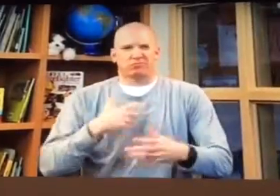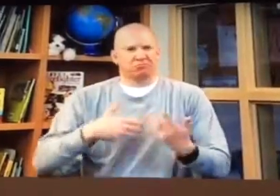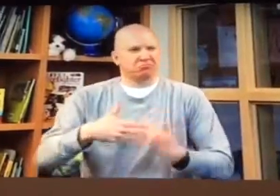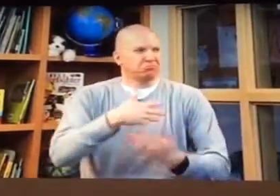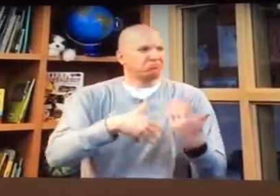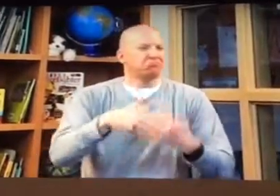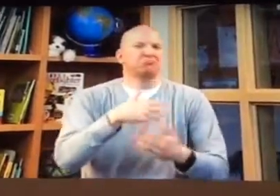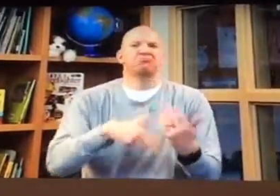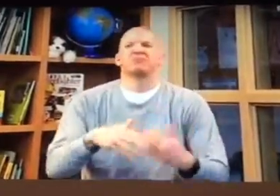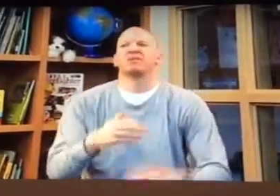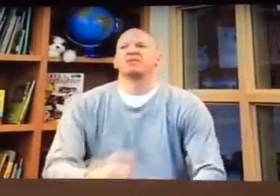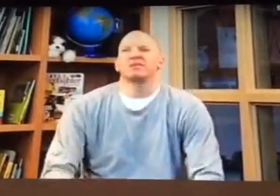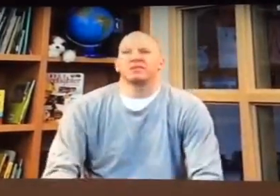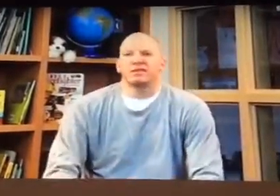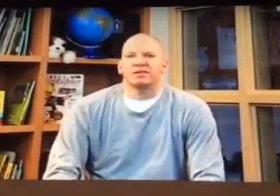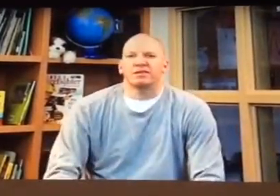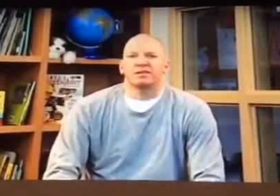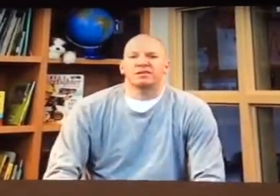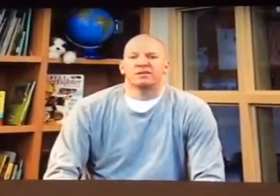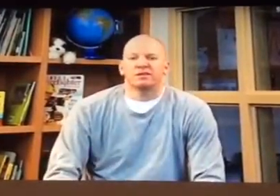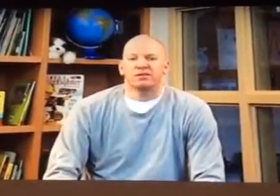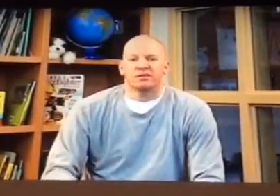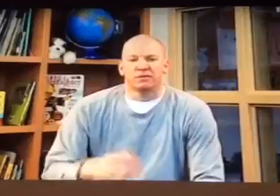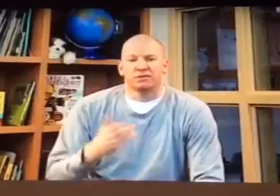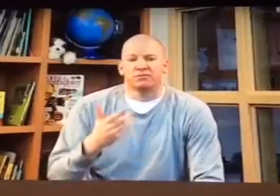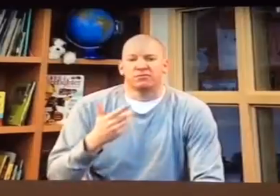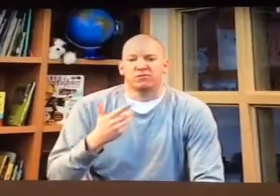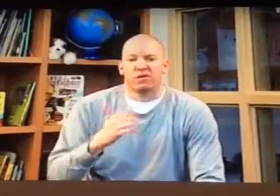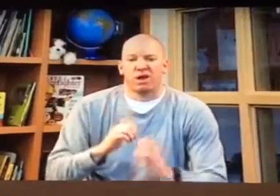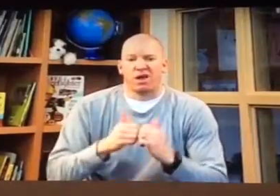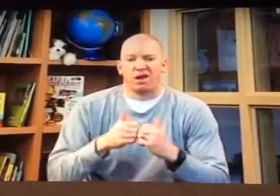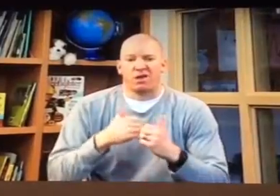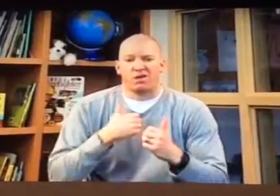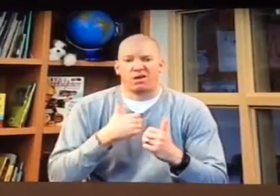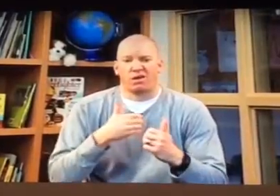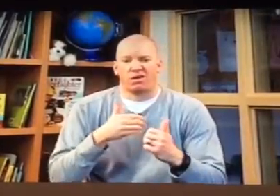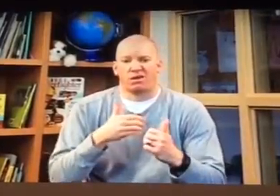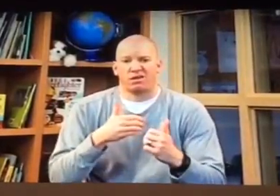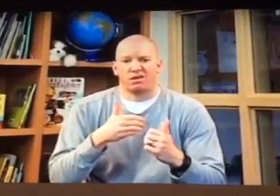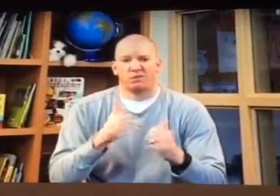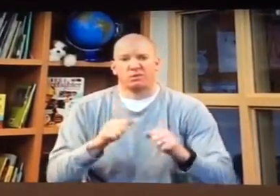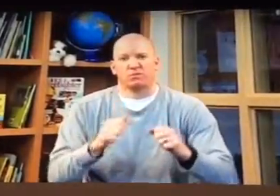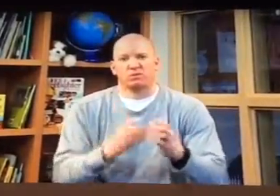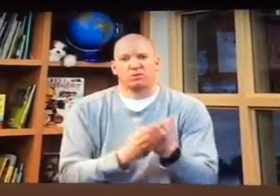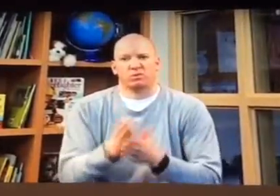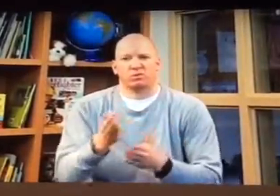dynamic. But I did enjoy my time there, meeting all those deaf peers just like me.